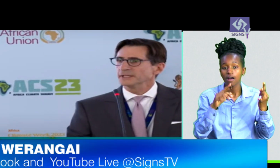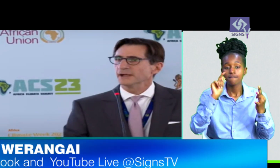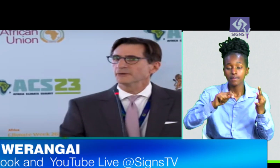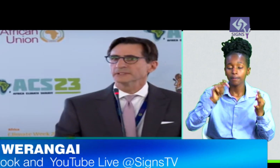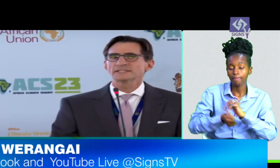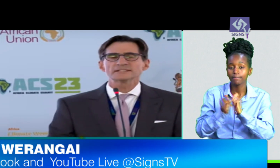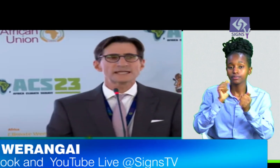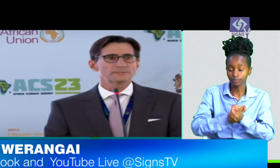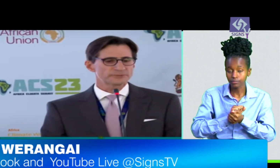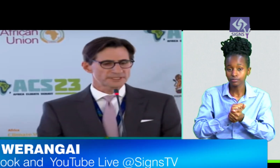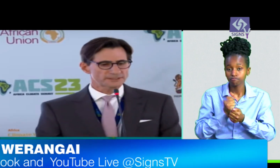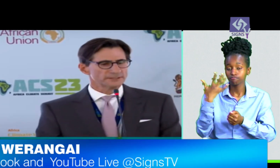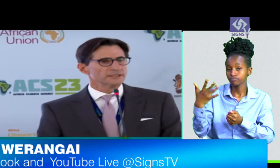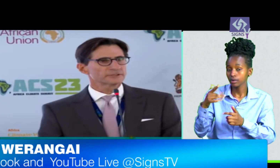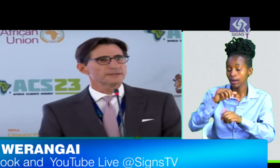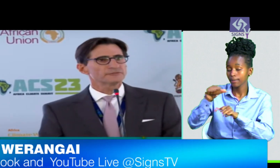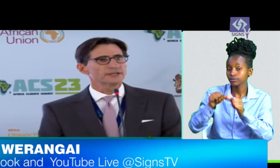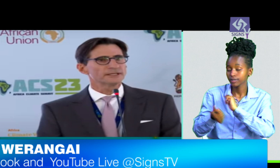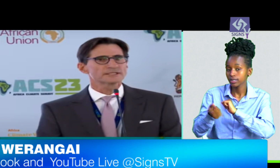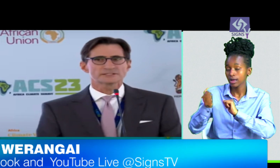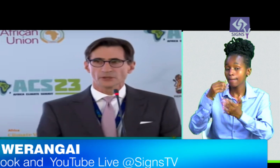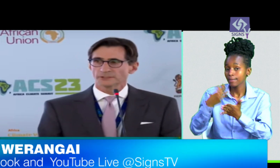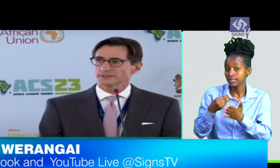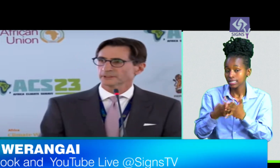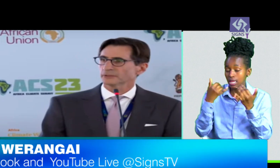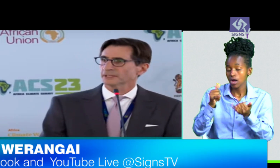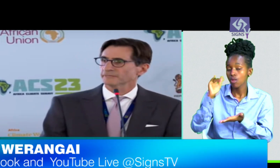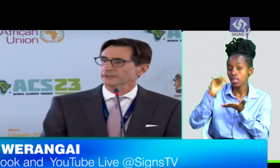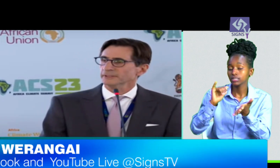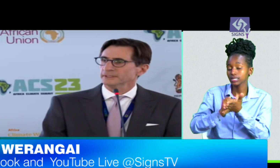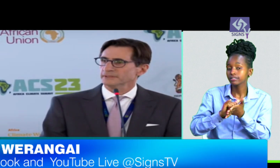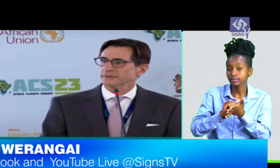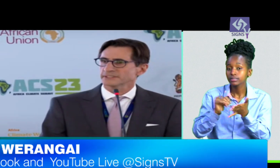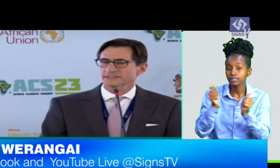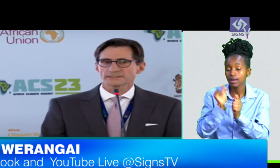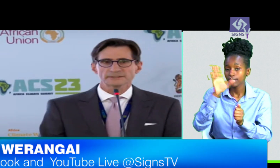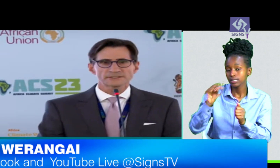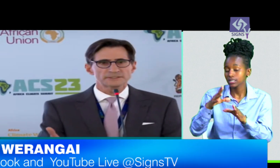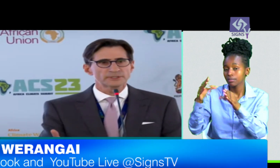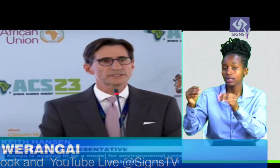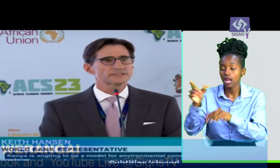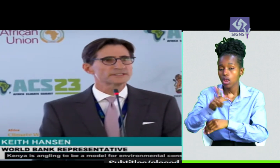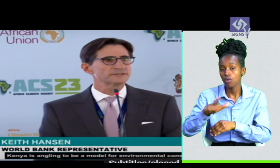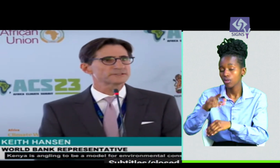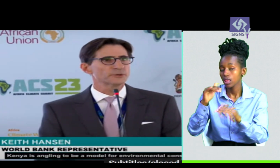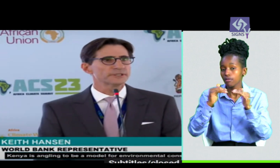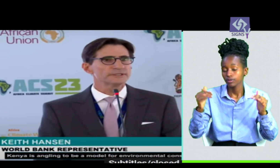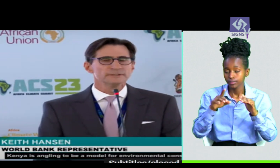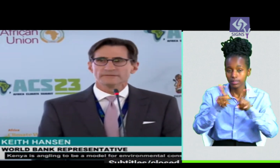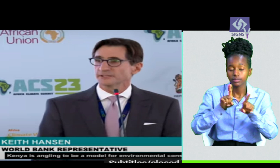Until now, less than 10% of climate finance has gone to the local level, even though, as His Excellency the President said this morning,